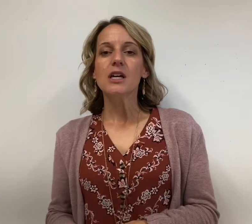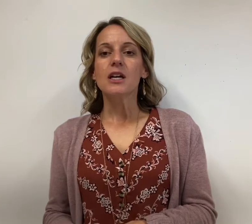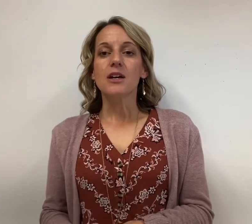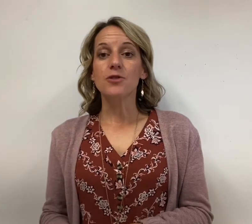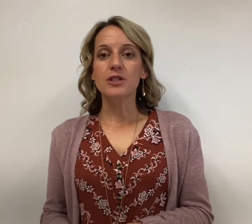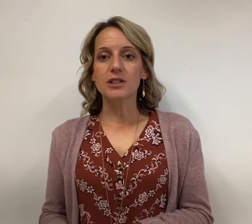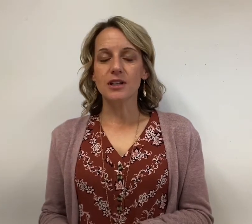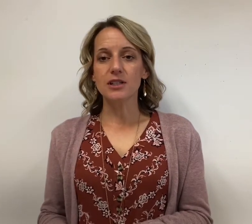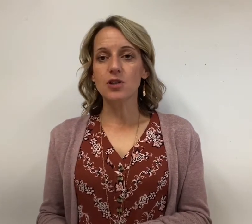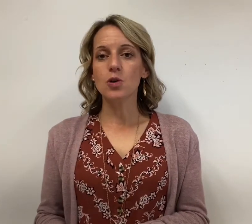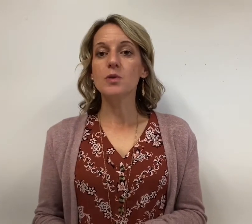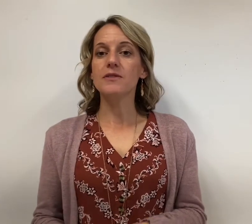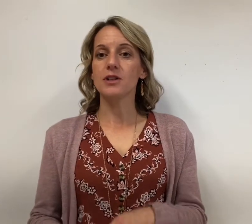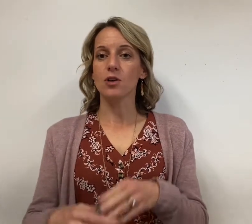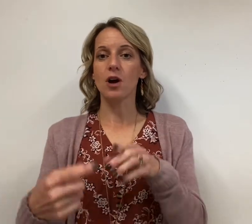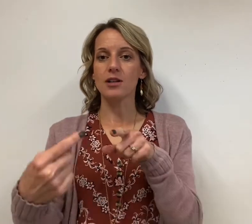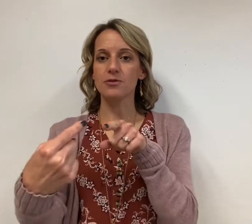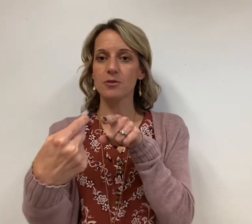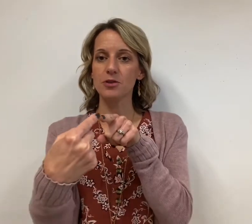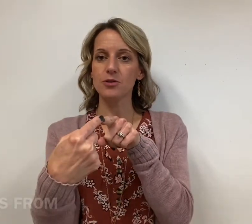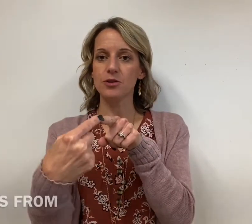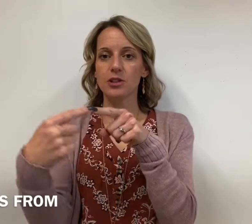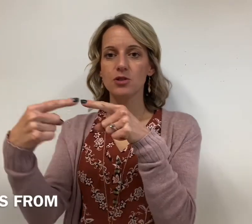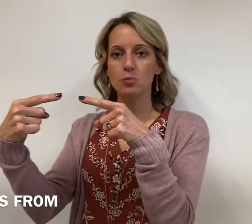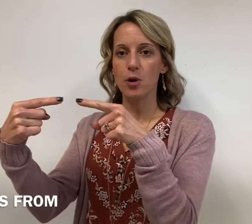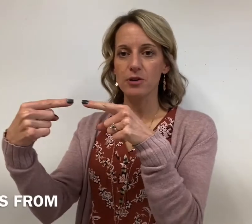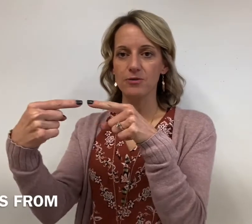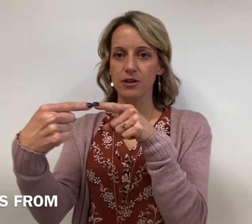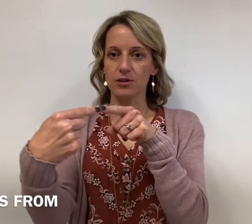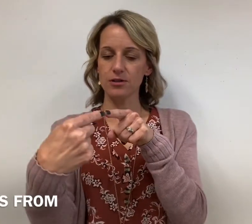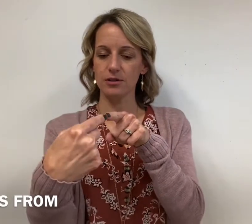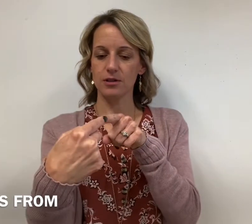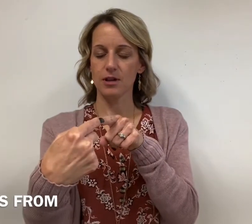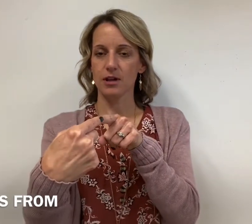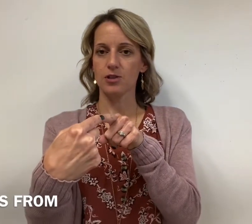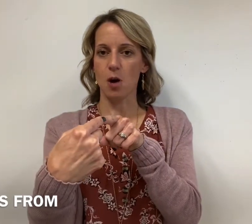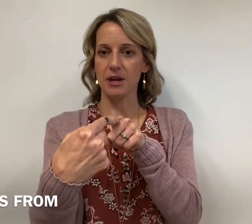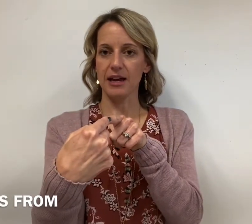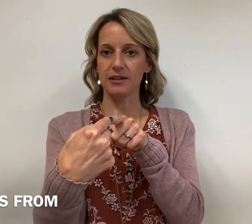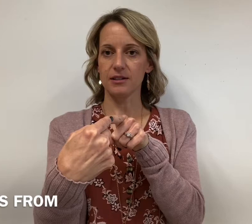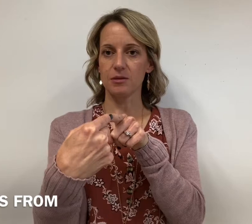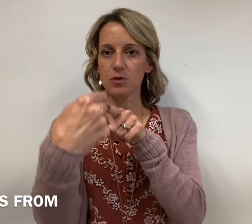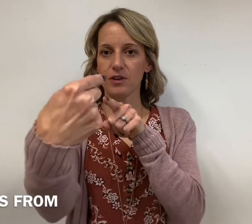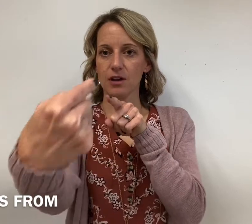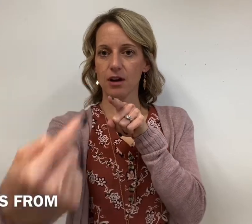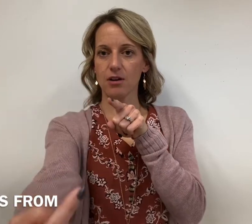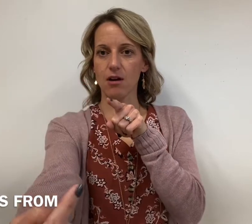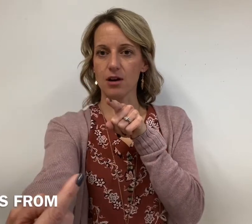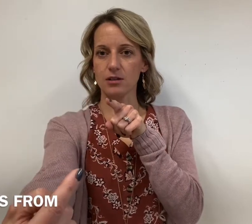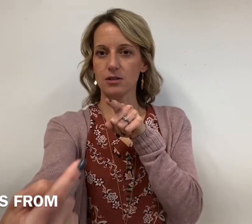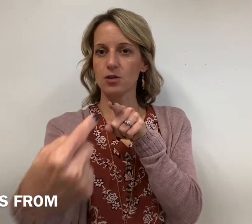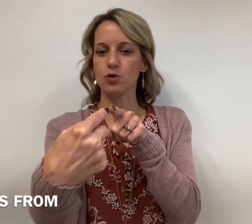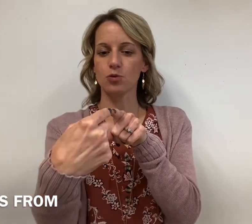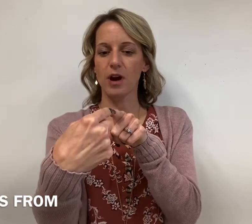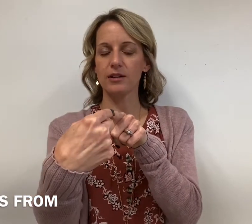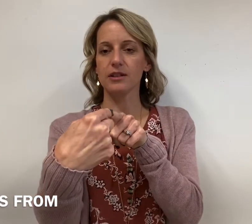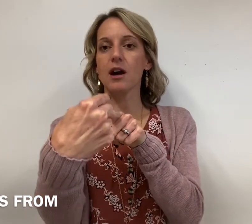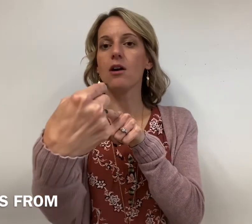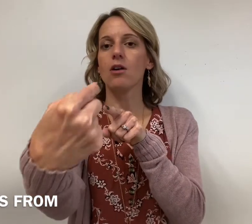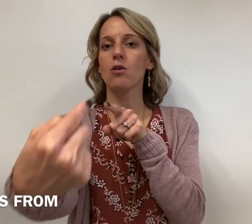If you're discussing who lives across from you, you're going to use pointer fingers. Dominant hand does the moving across. So directly across